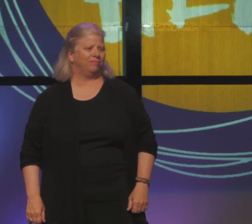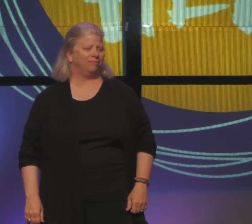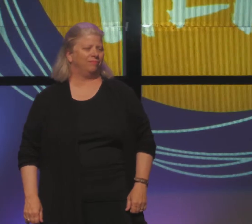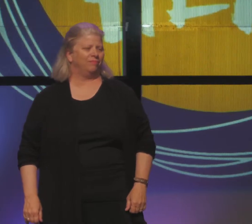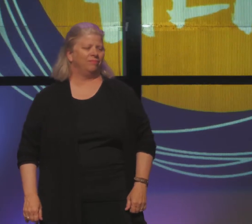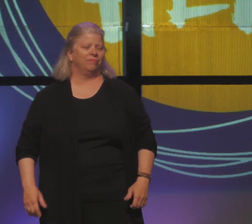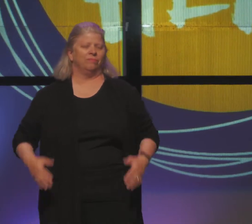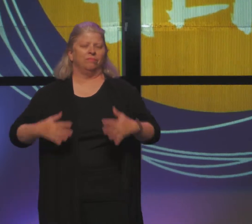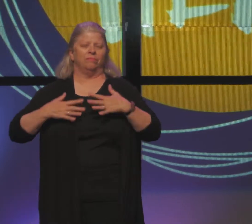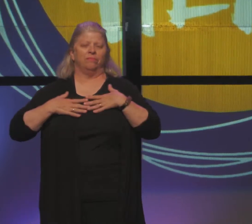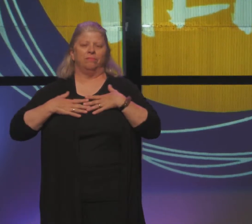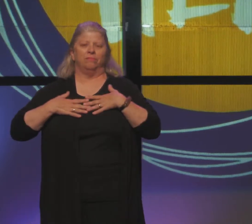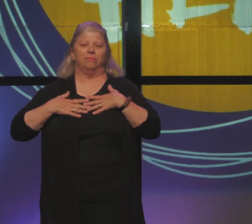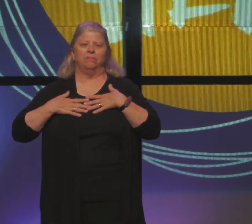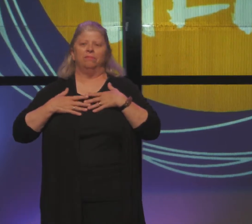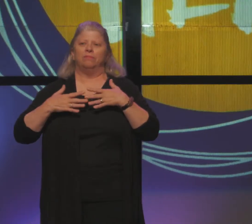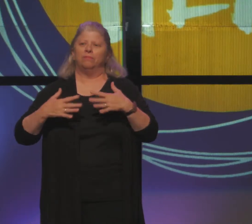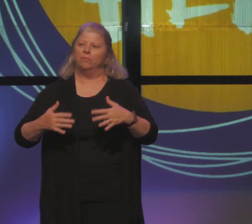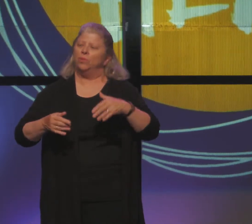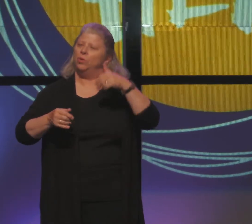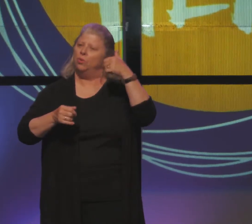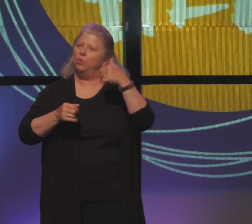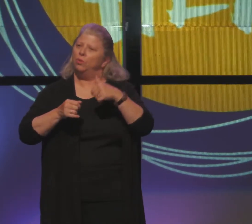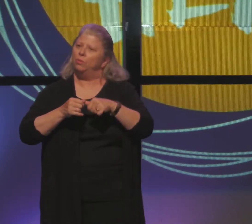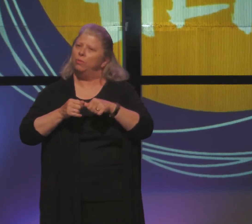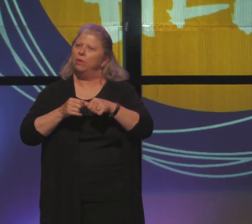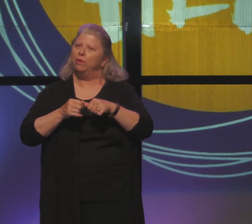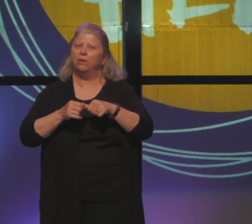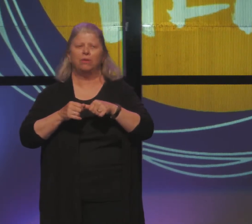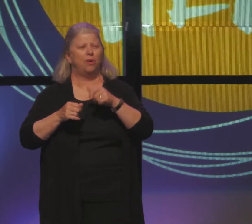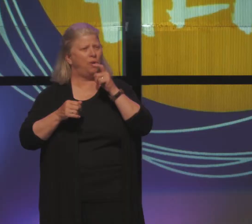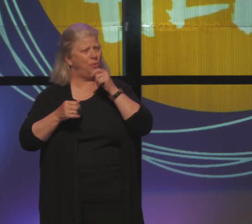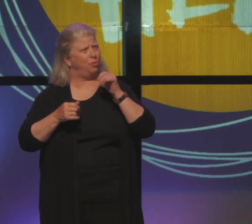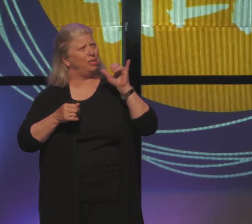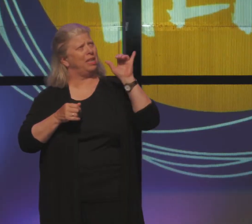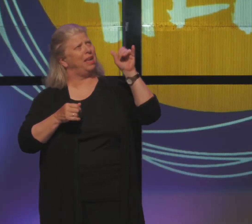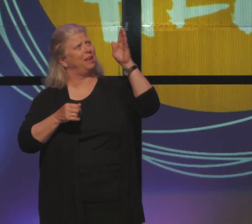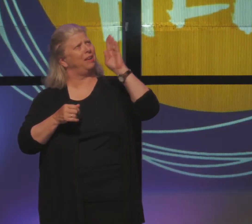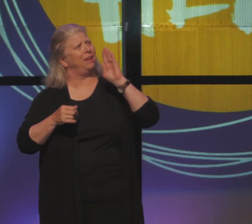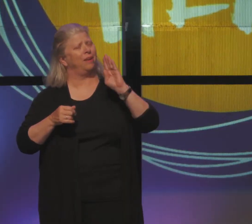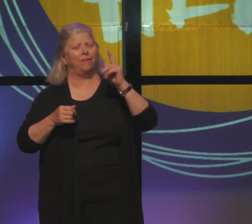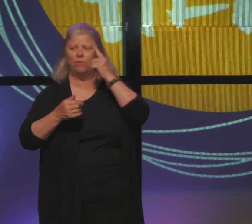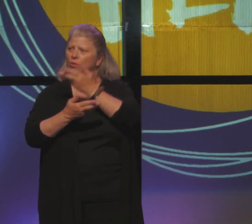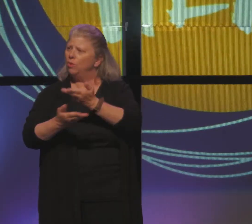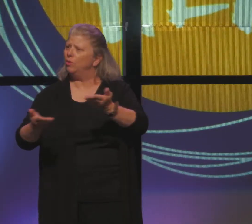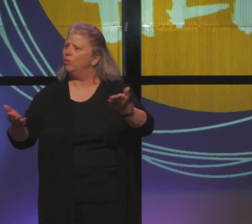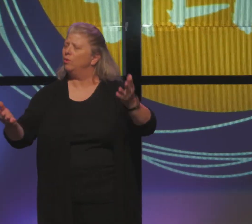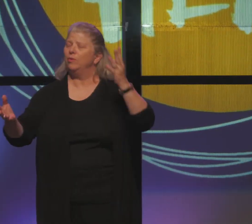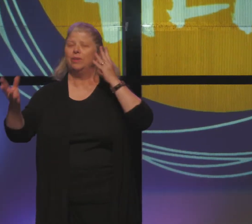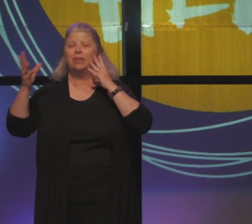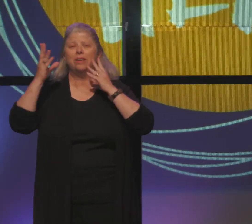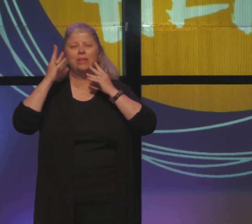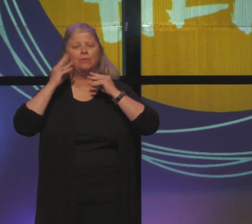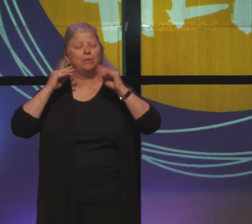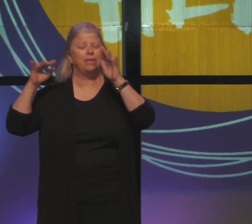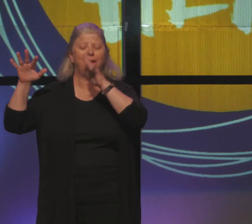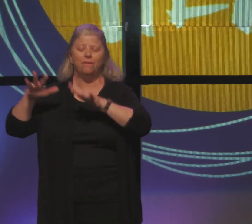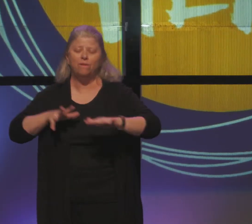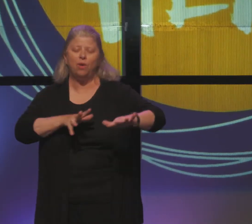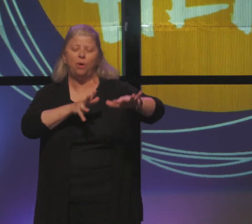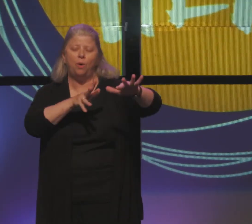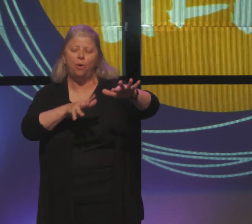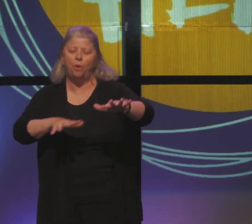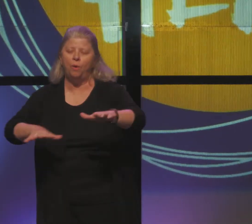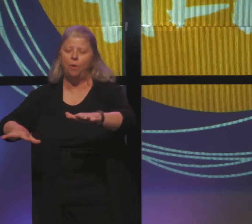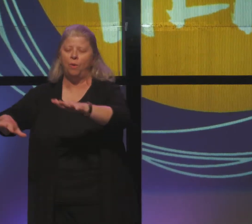Just take a breath. Be reminded of who that God is for you today, to experience that flow and